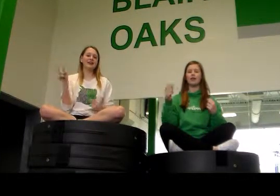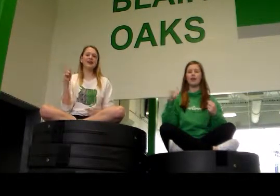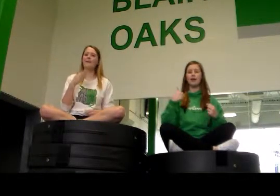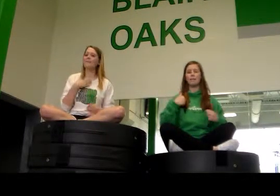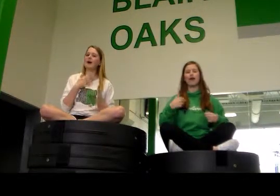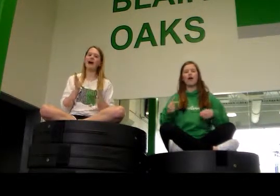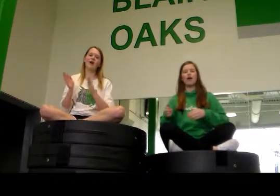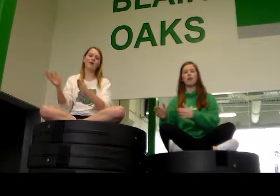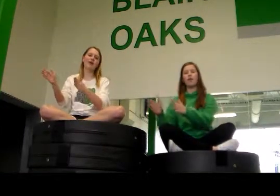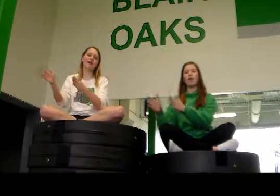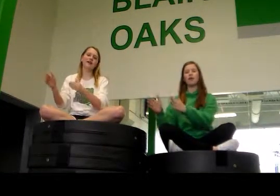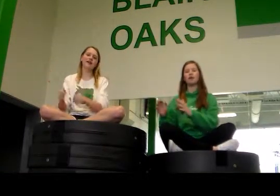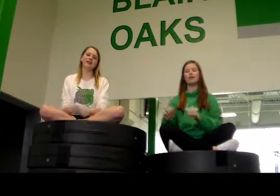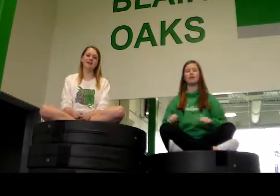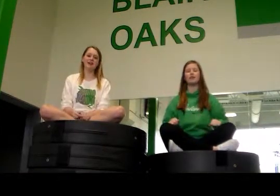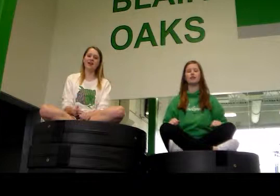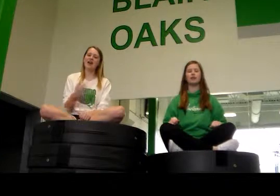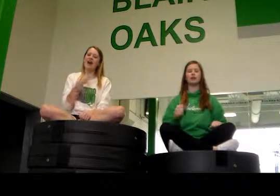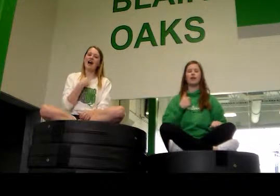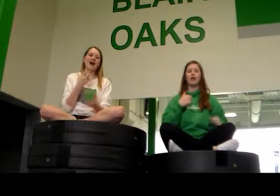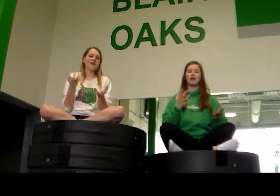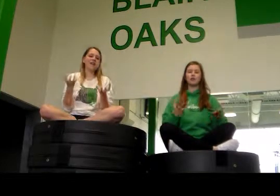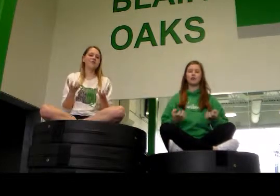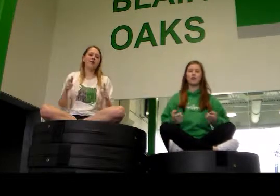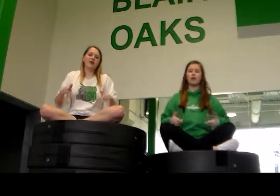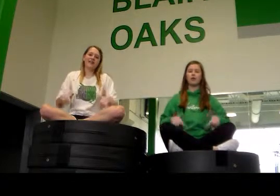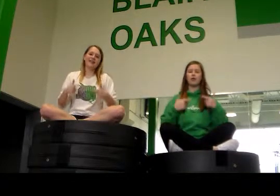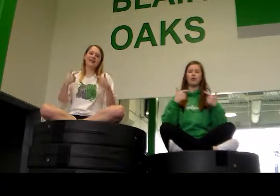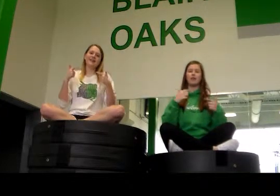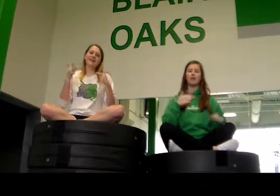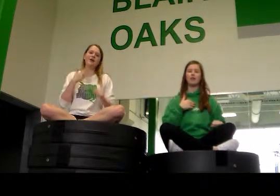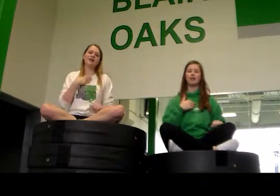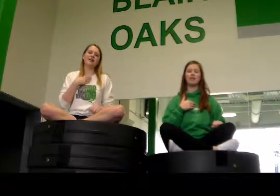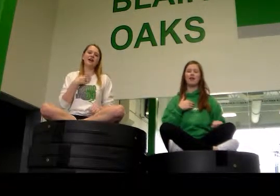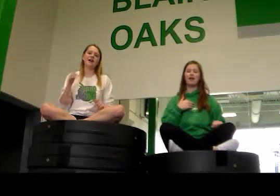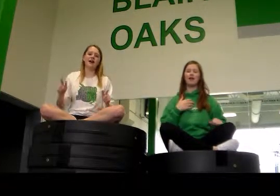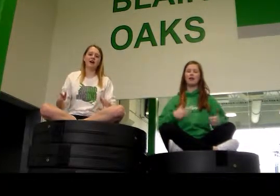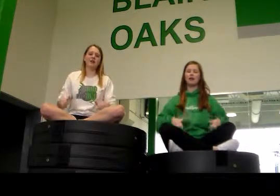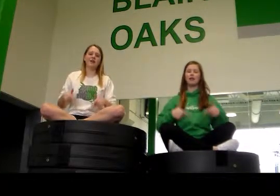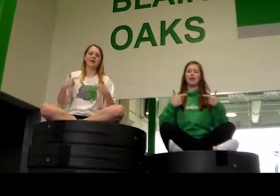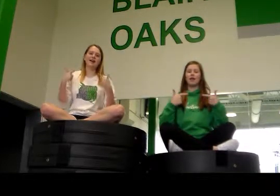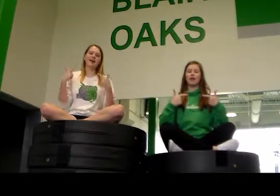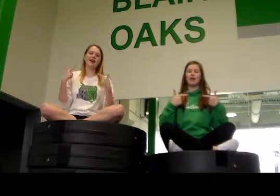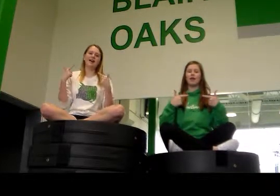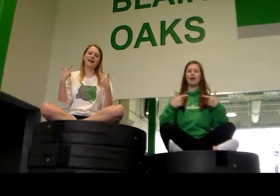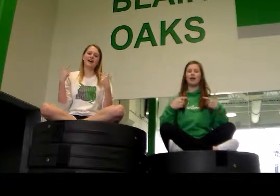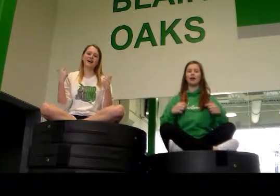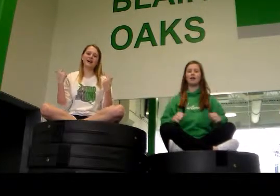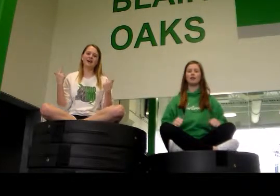it my way I just wanna live my life